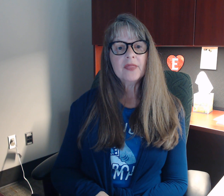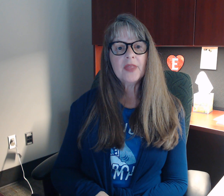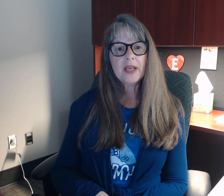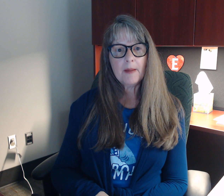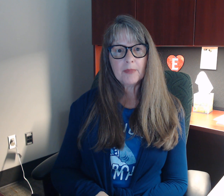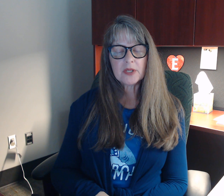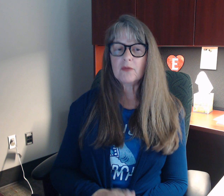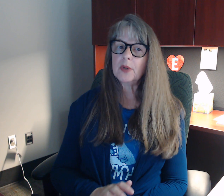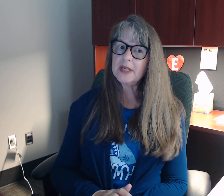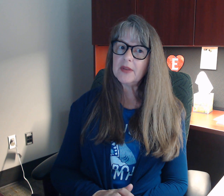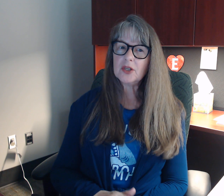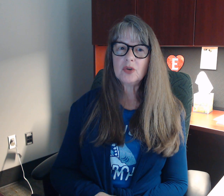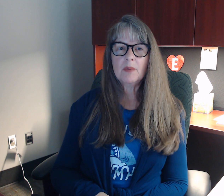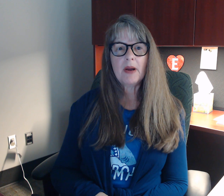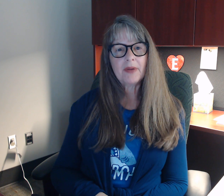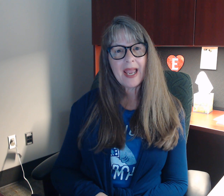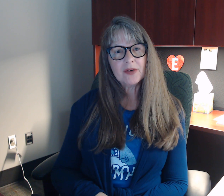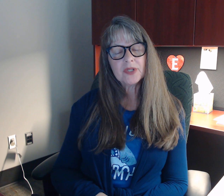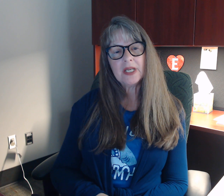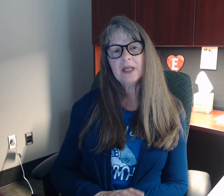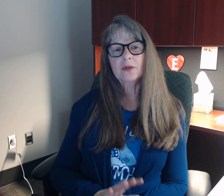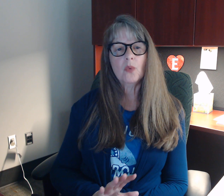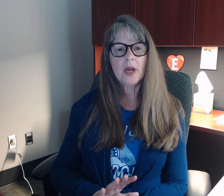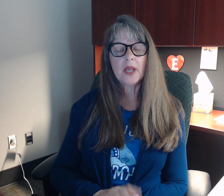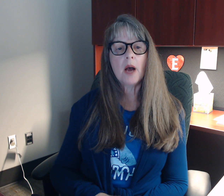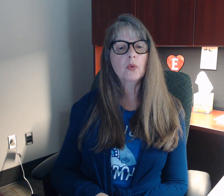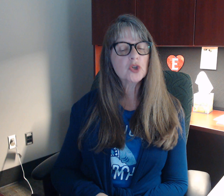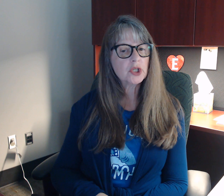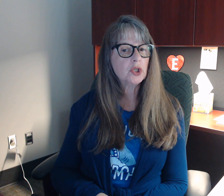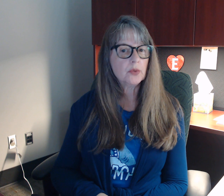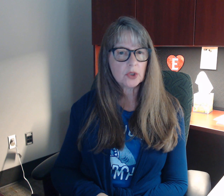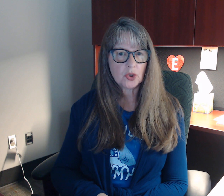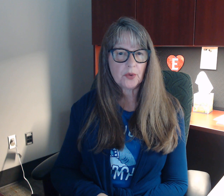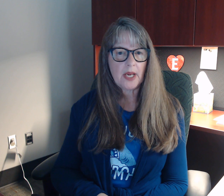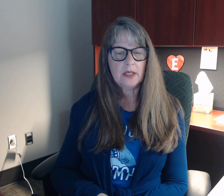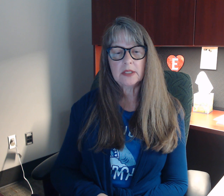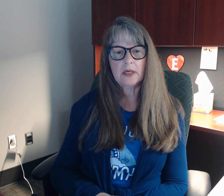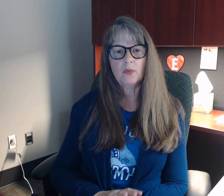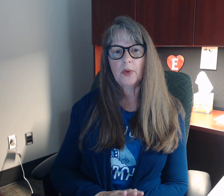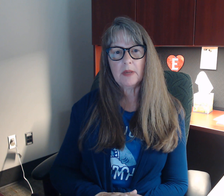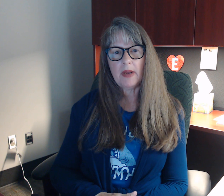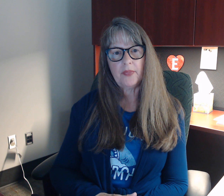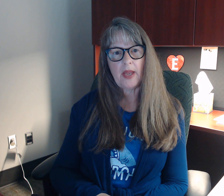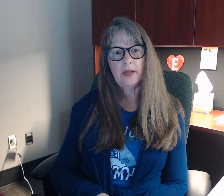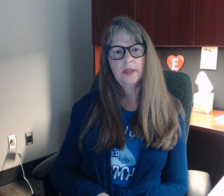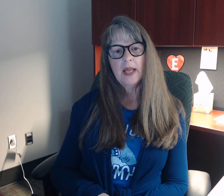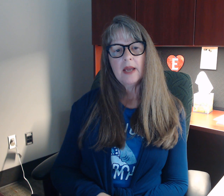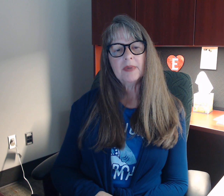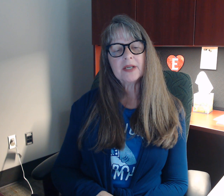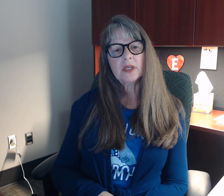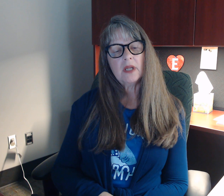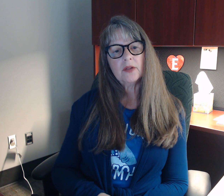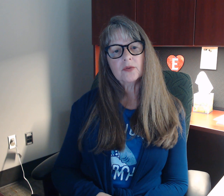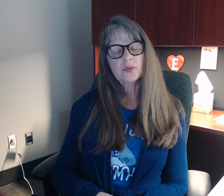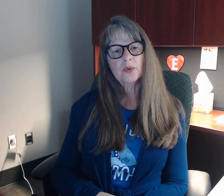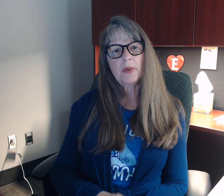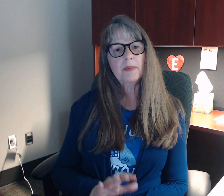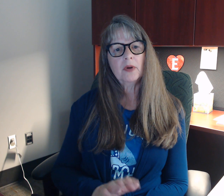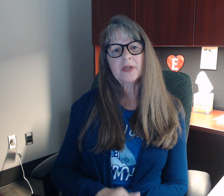Then numbers, I've already done that too about counting and whatnot. We're just going to do it straight instead of worrying about that. Because a lot of those rules, people aren't going to say, oh,